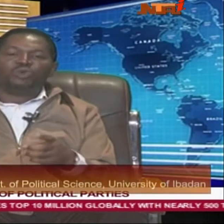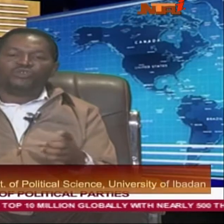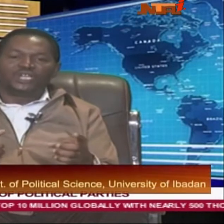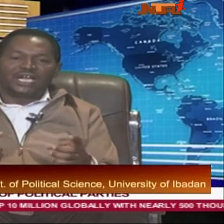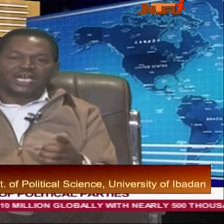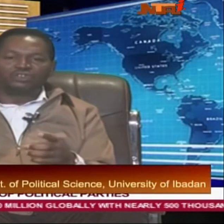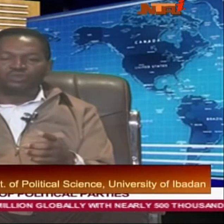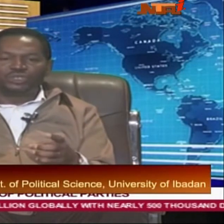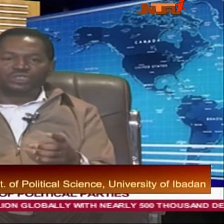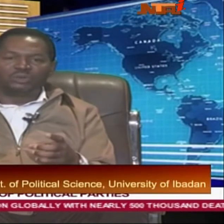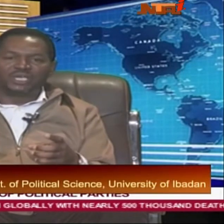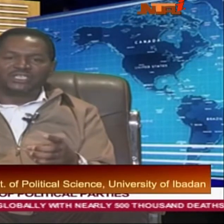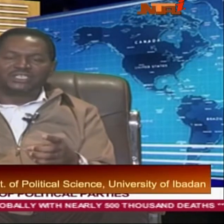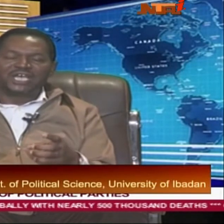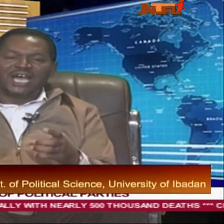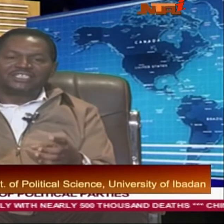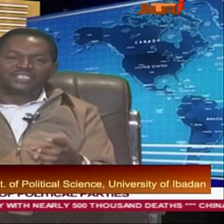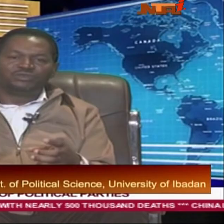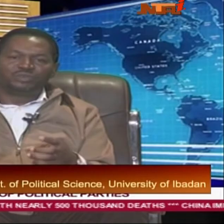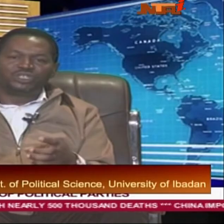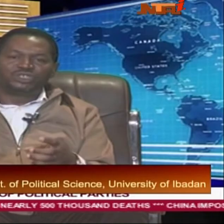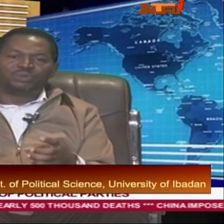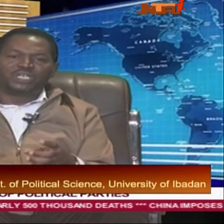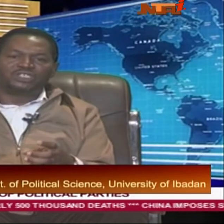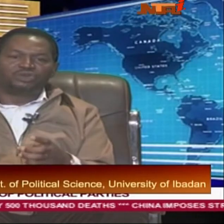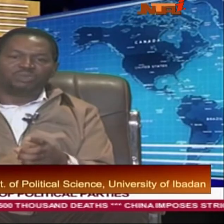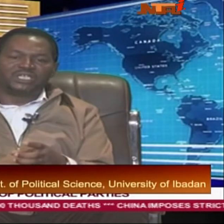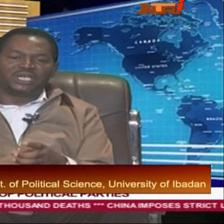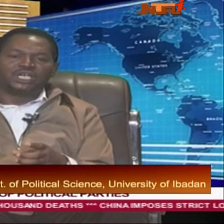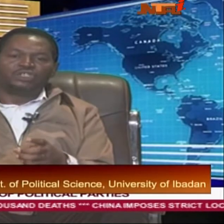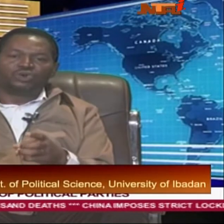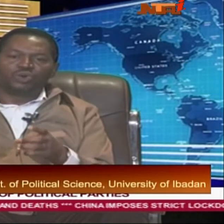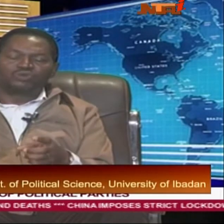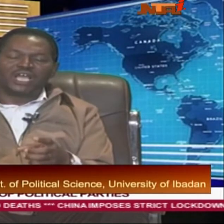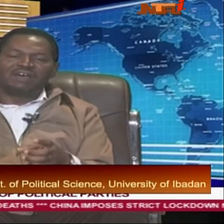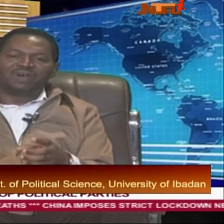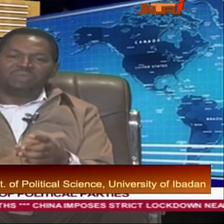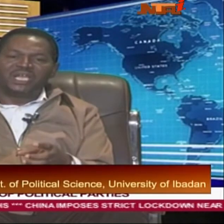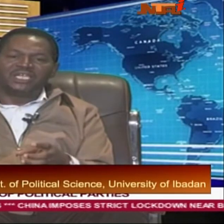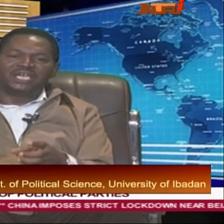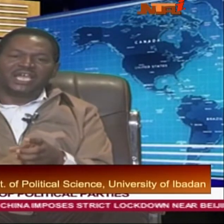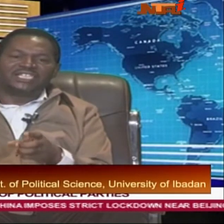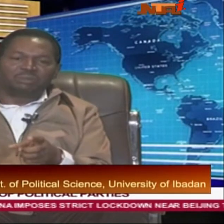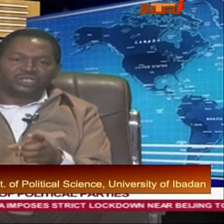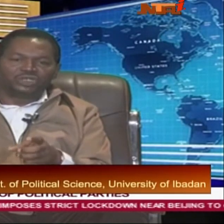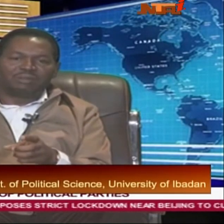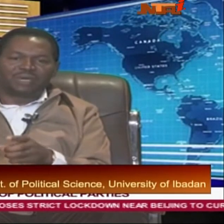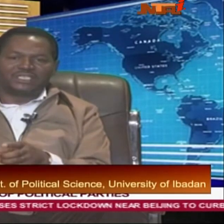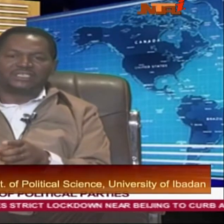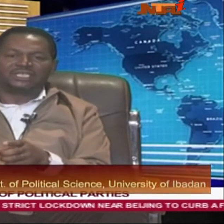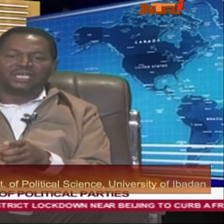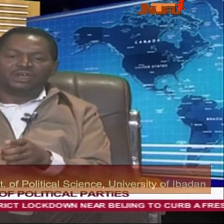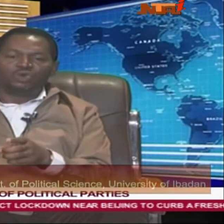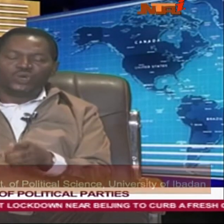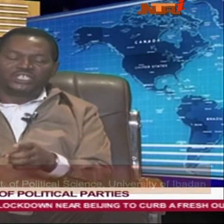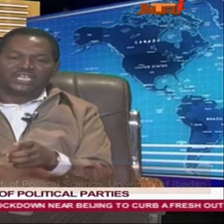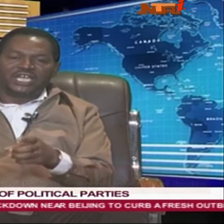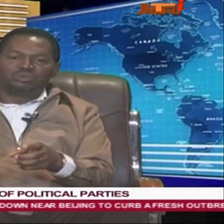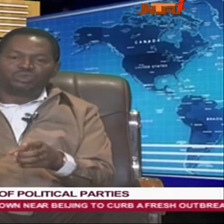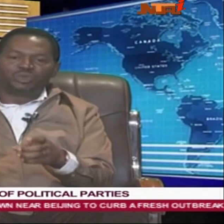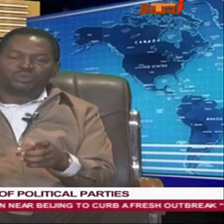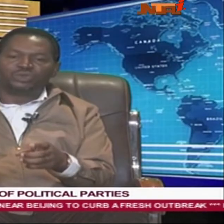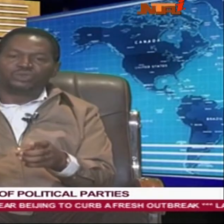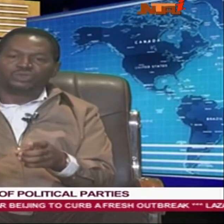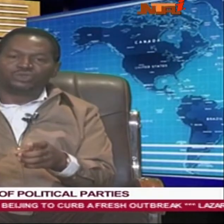people move in and out of political parties as if the political parties don't matter. So what we have are merely entrepreneurial parties which